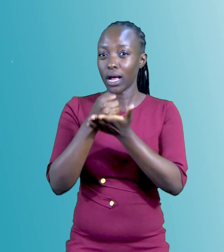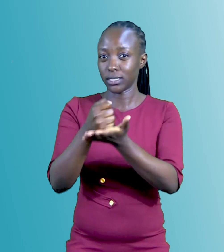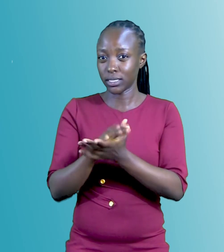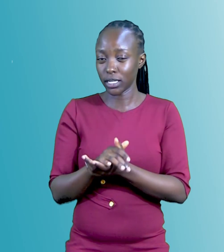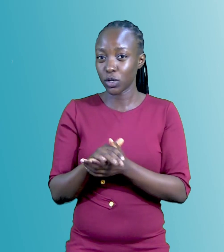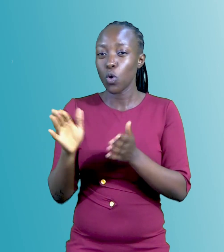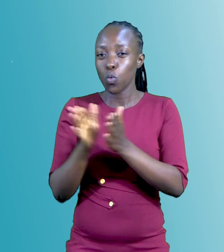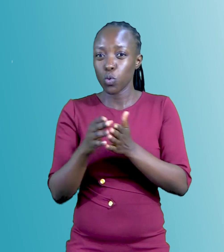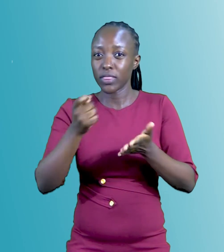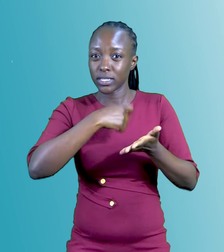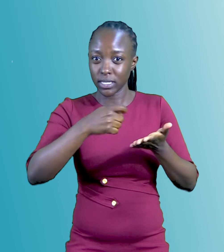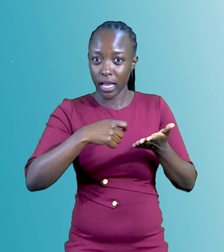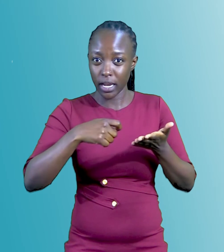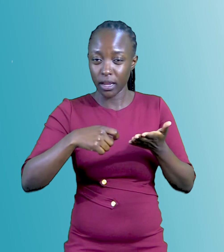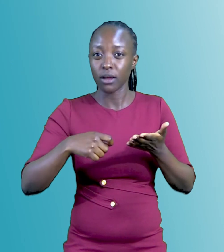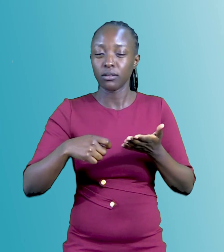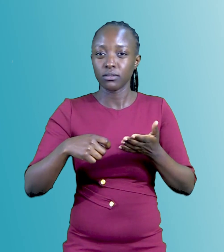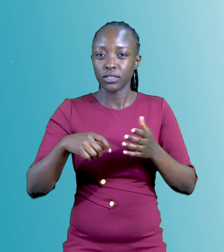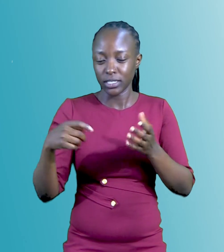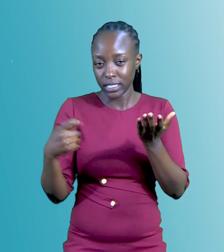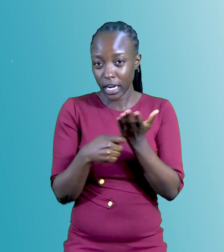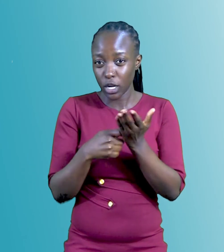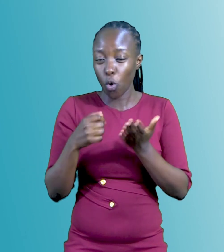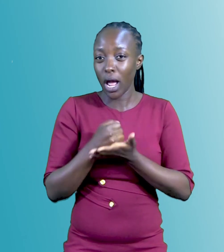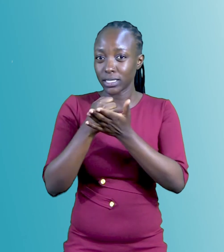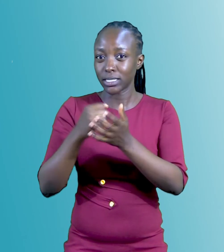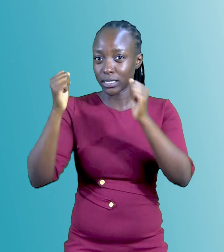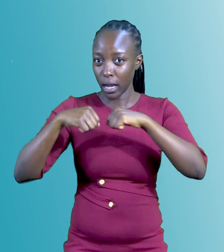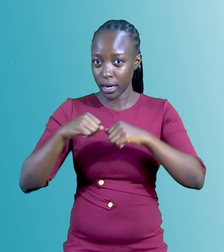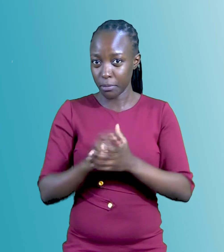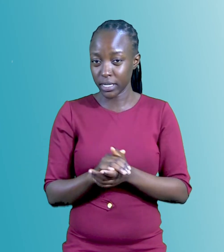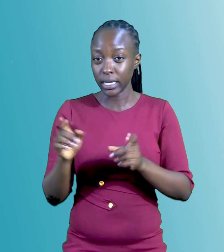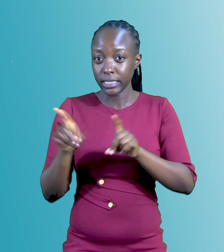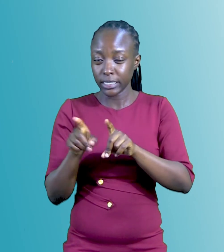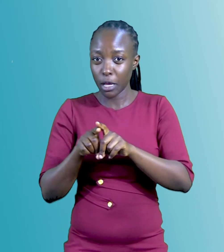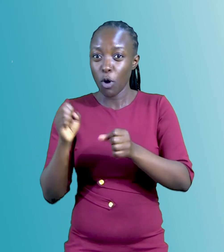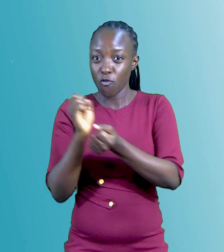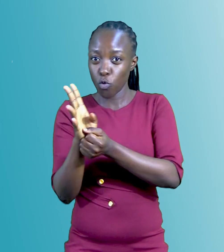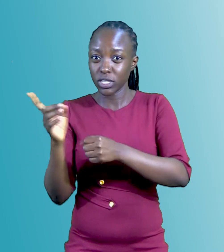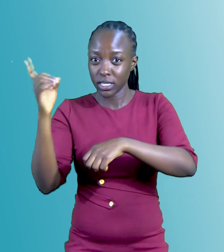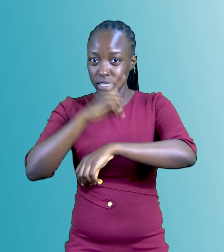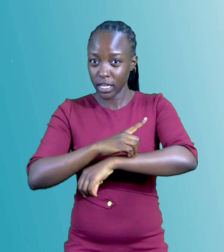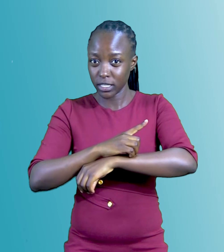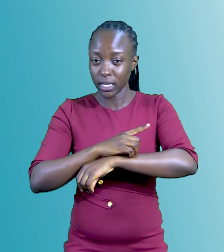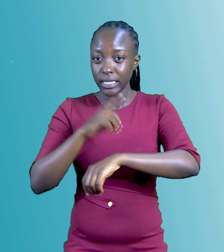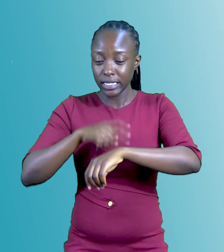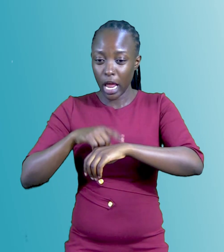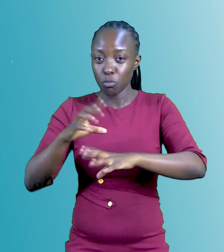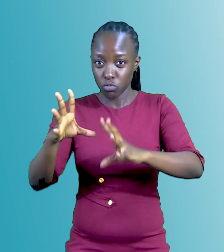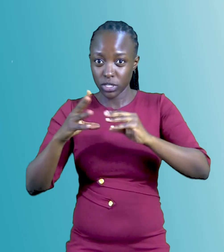technical assistance agreement. B. 14 days from the receipt of loan agreement to signing of result-based